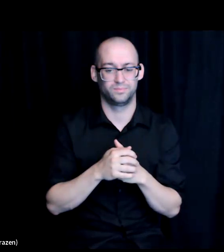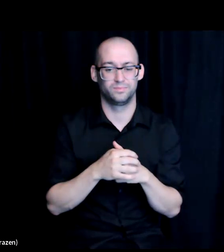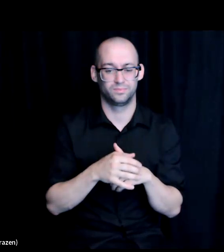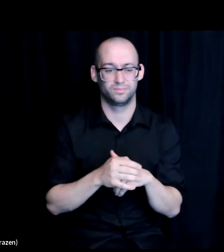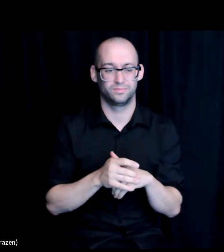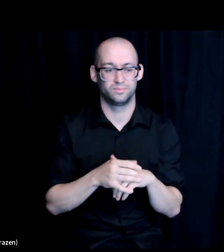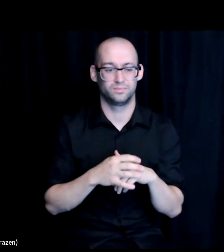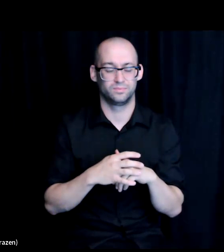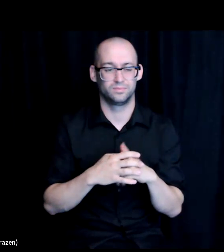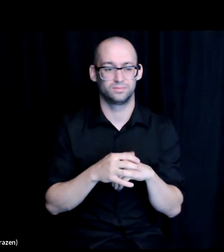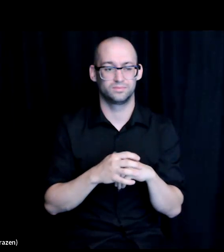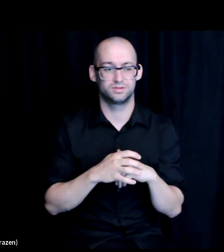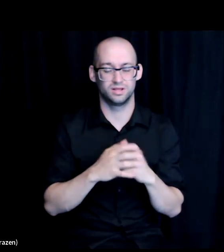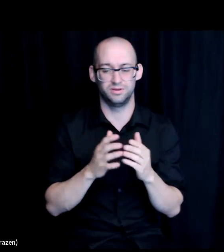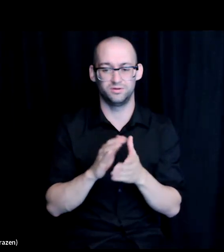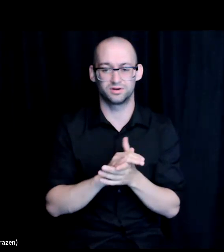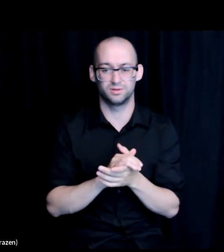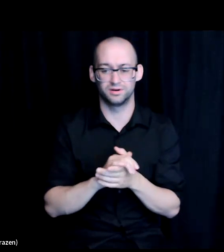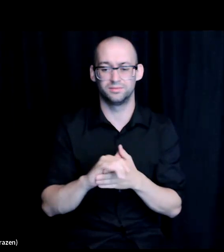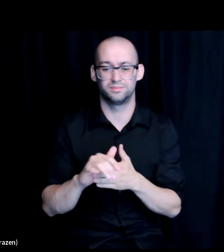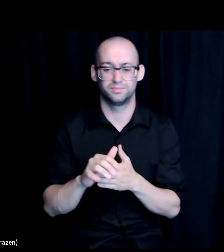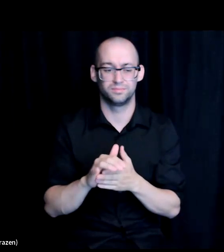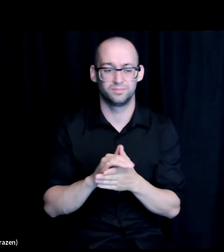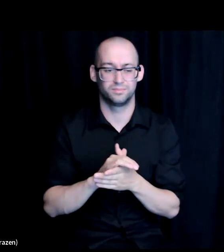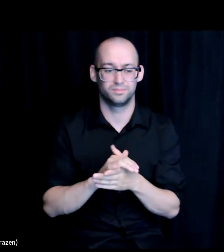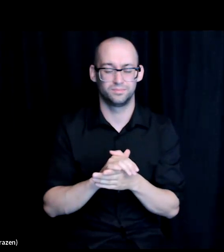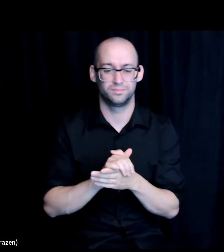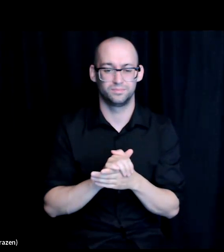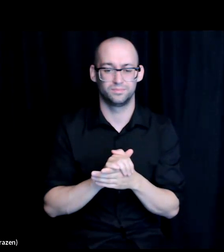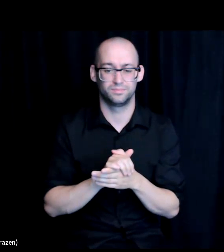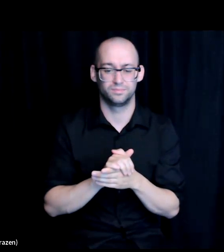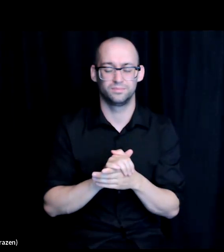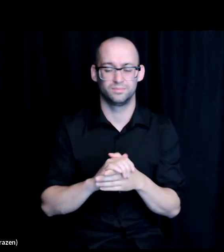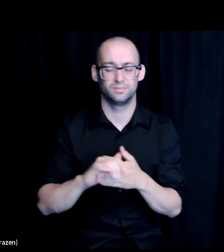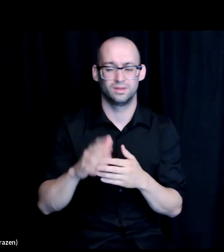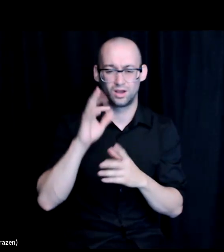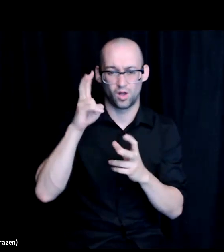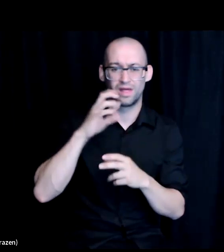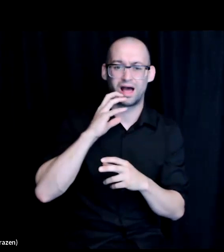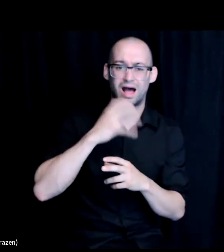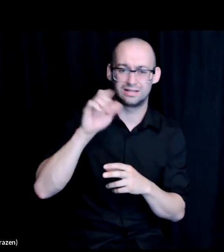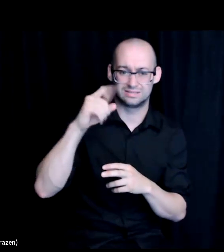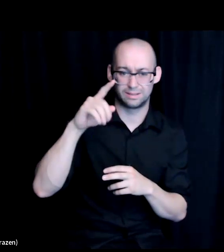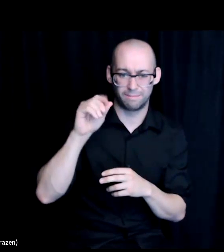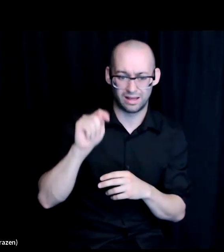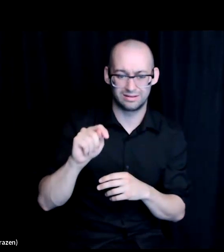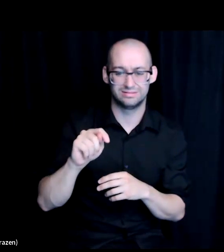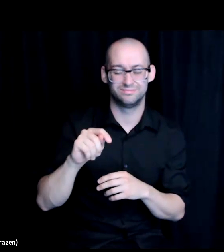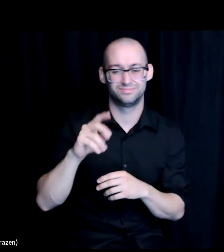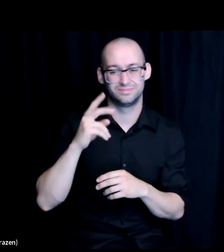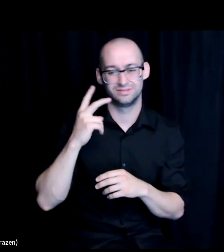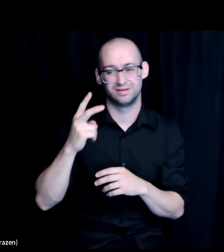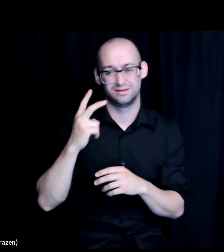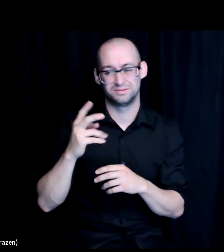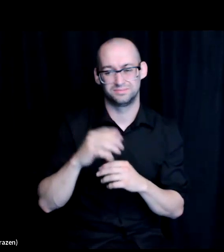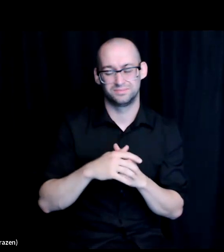we actually we haul in the equipment, we haul in the laptops, and we haul in the hotspots, and that's how we service our